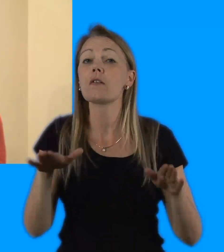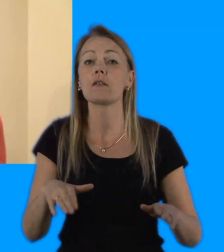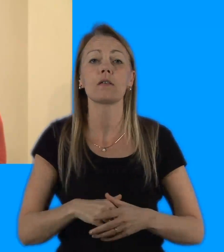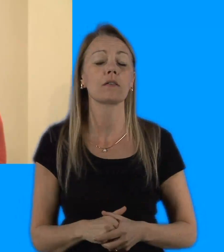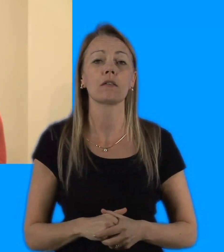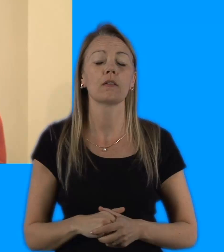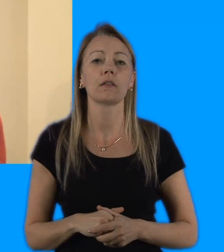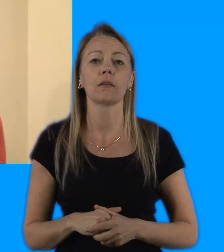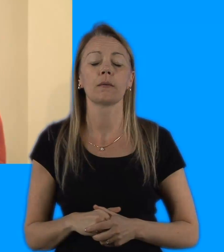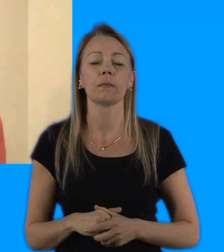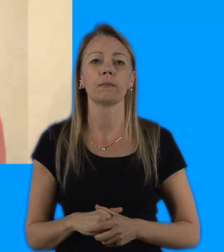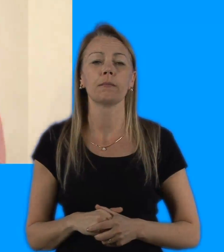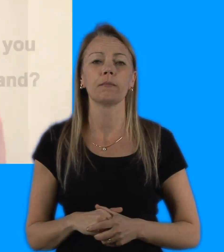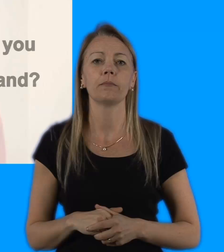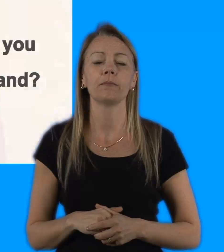It's not fair.